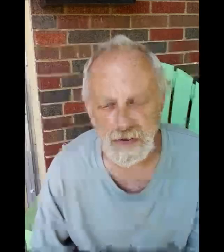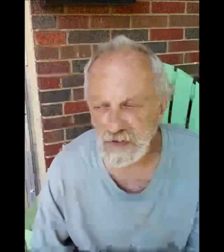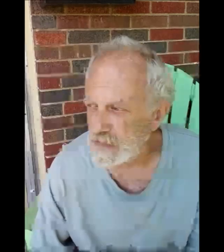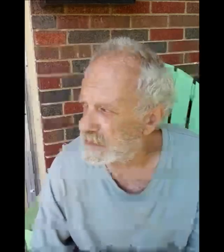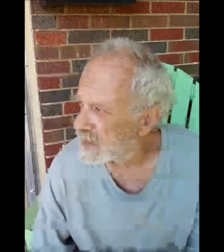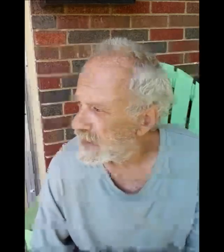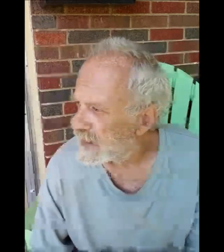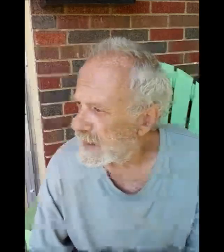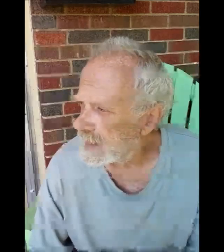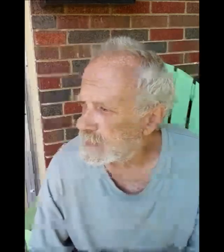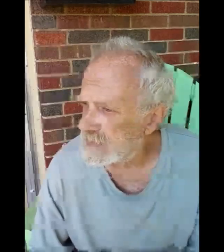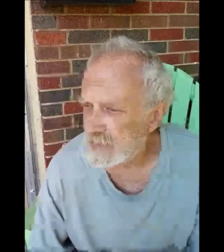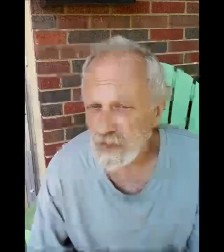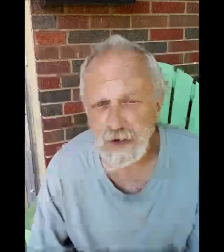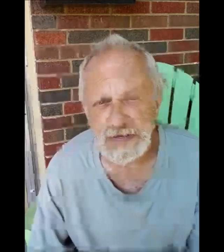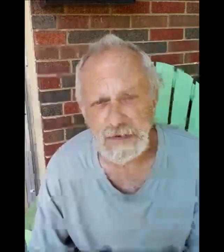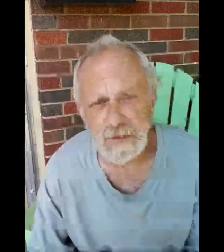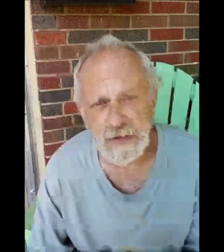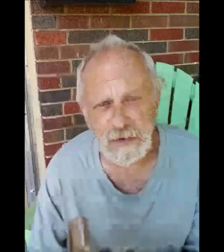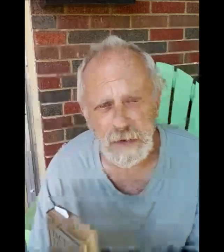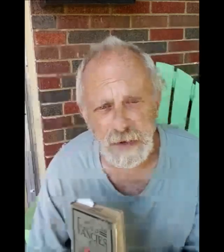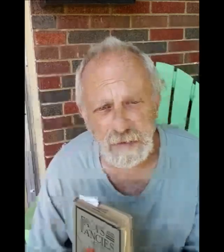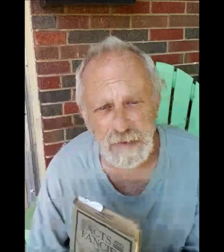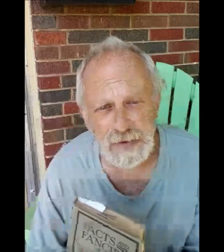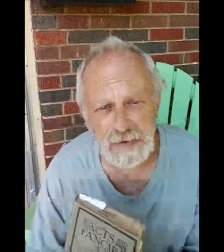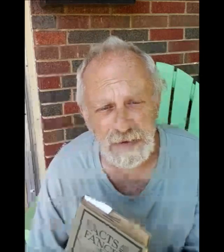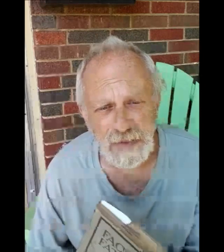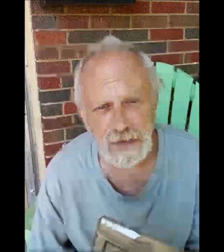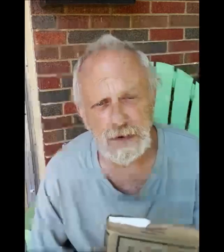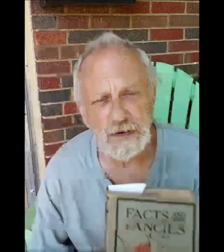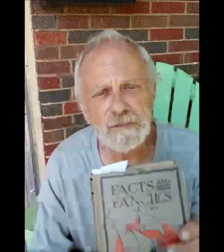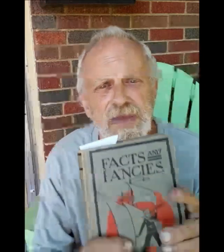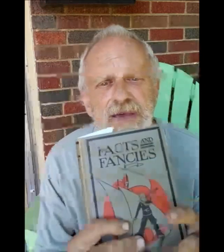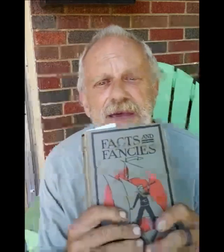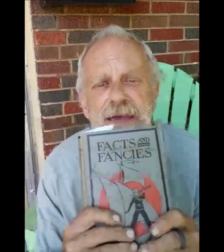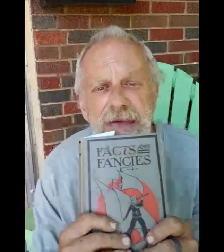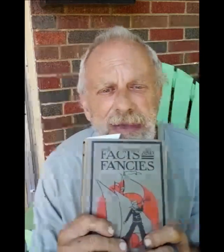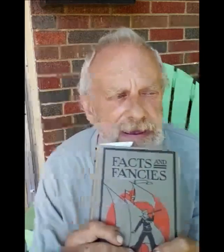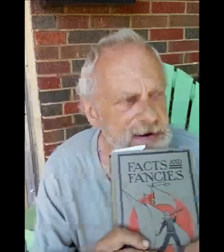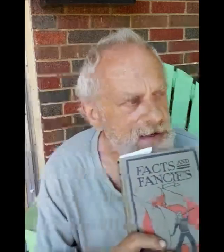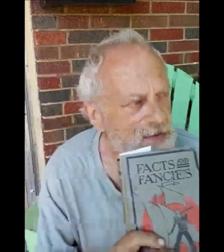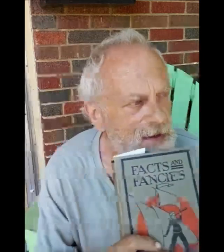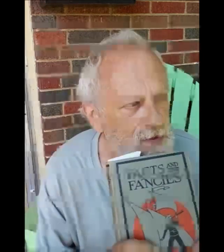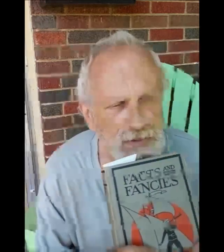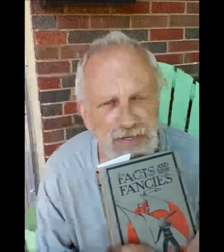each other. It would take a long time for me to learn it, but they learned it, and they used it,